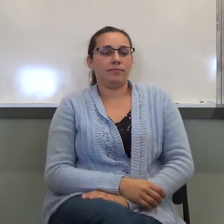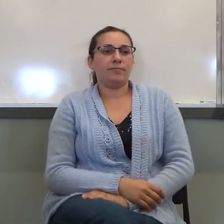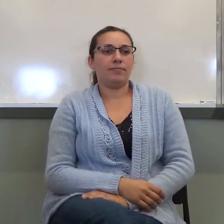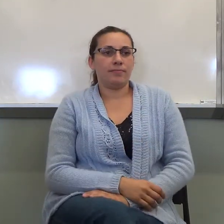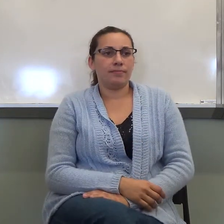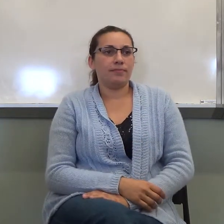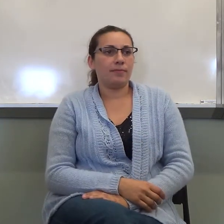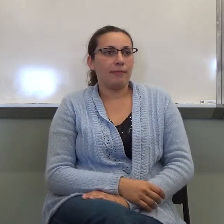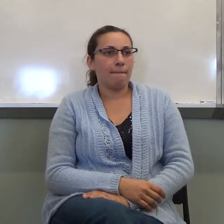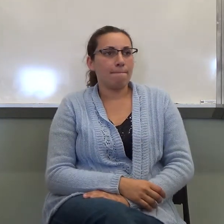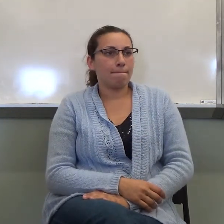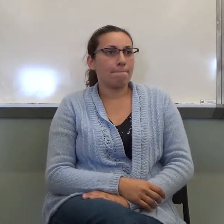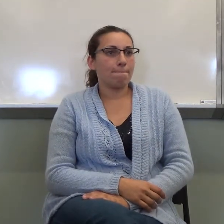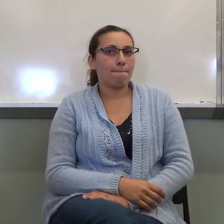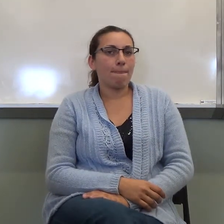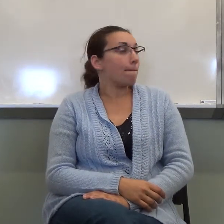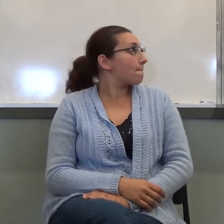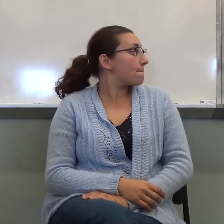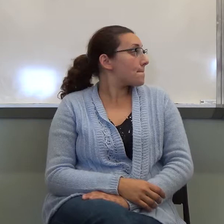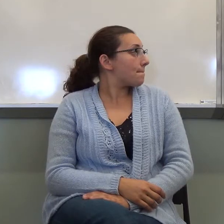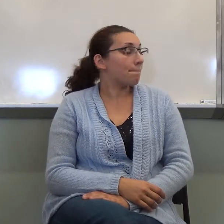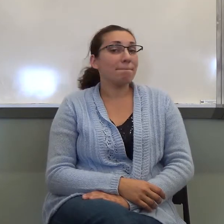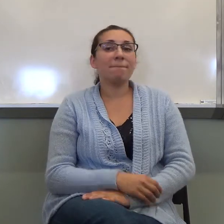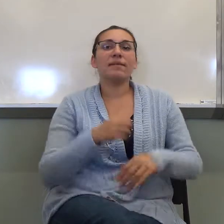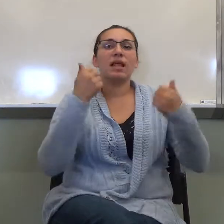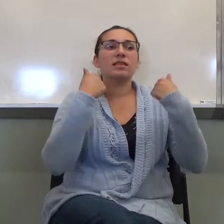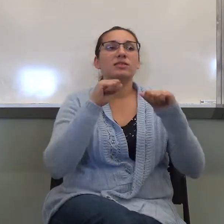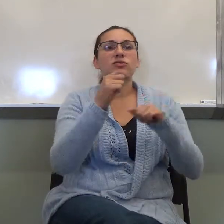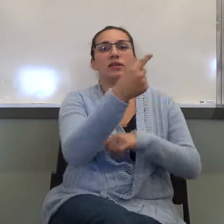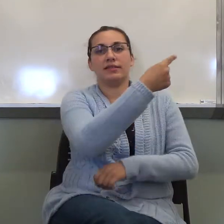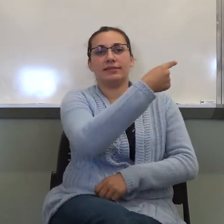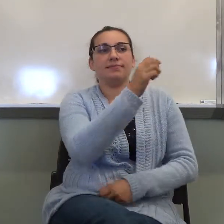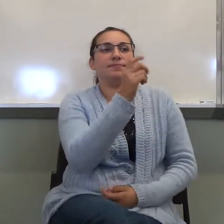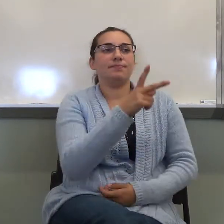And just when you think you got it all, let's do stuff like this.